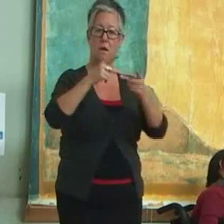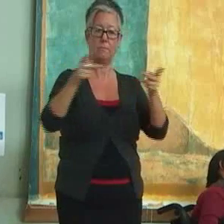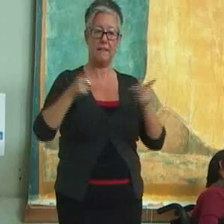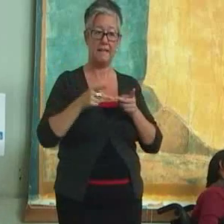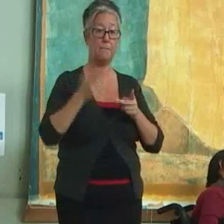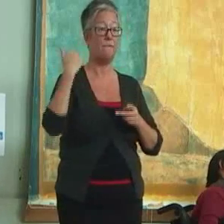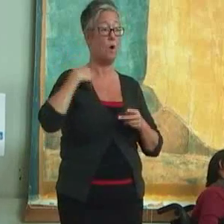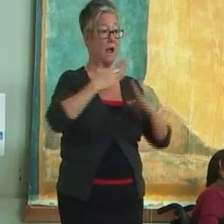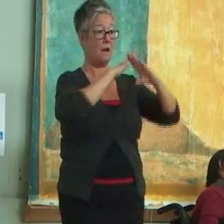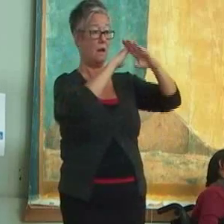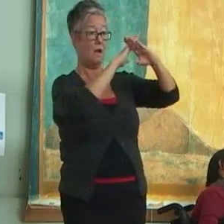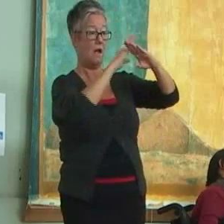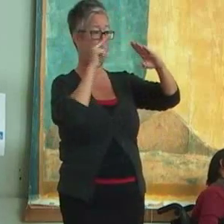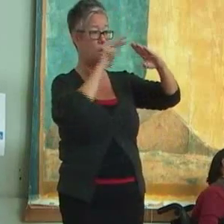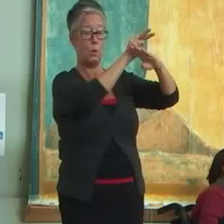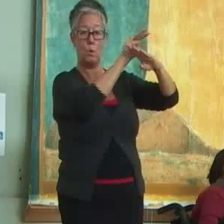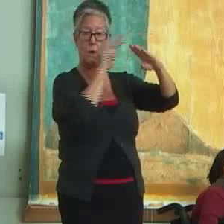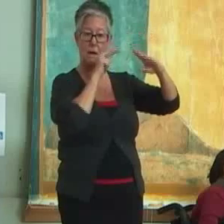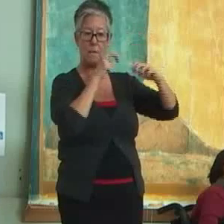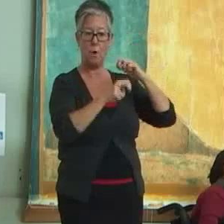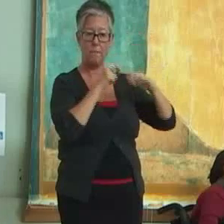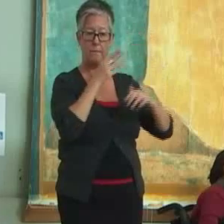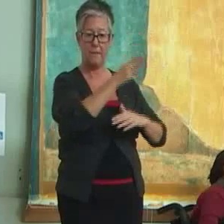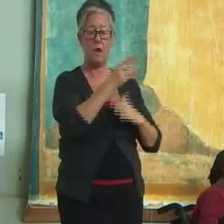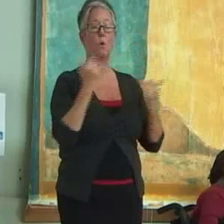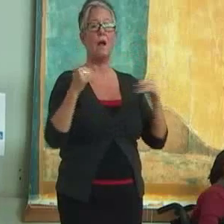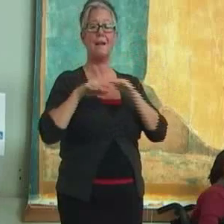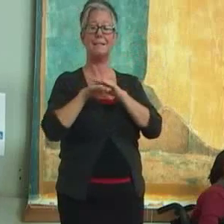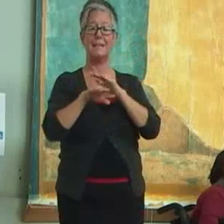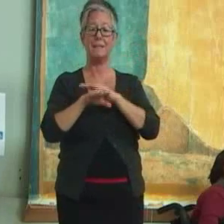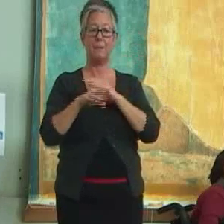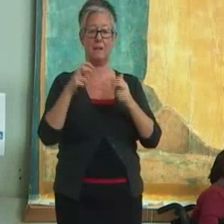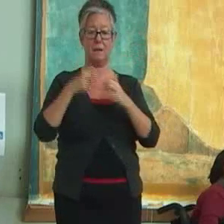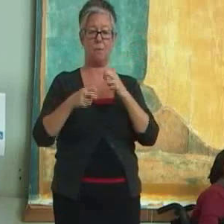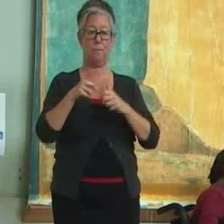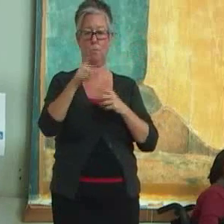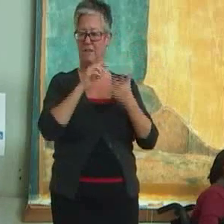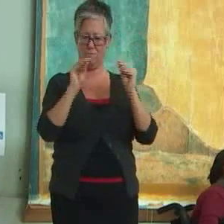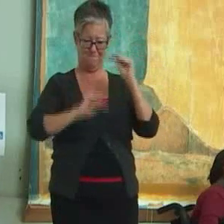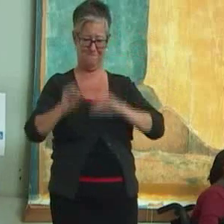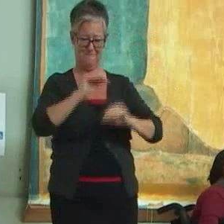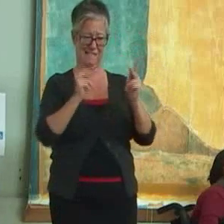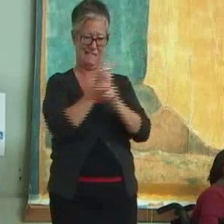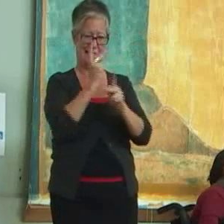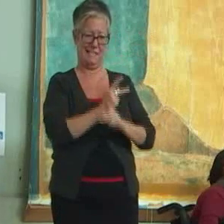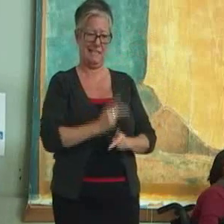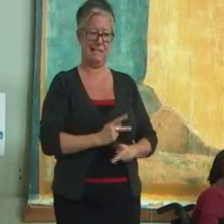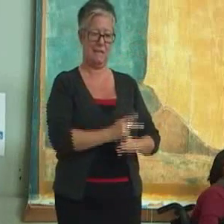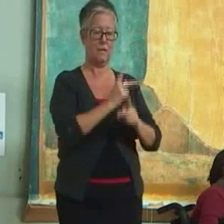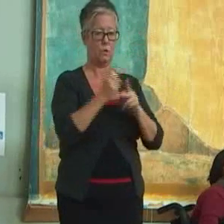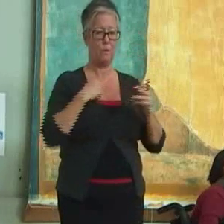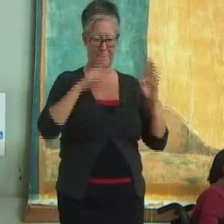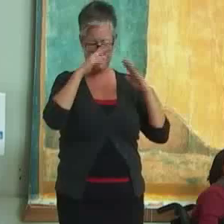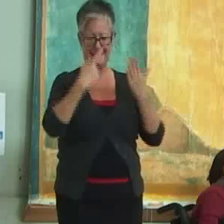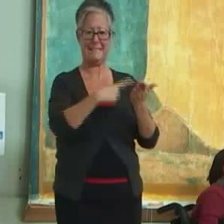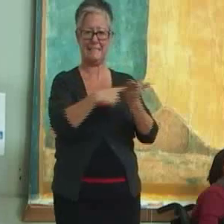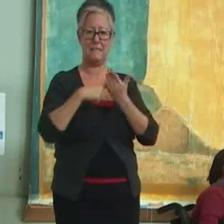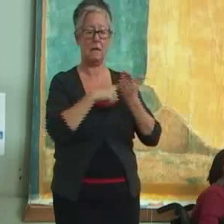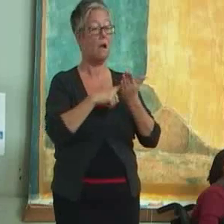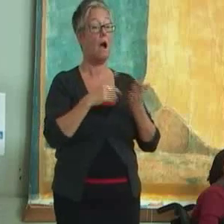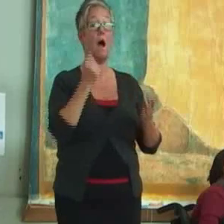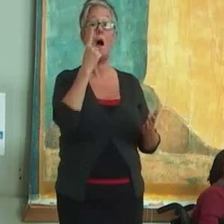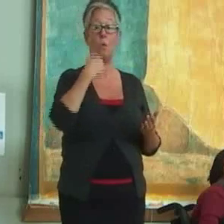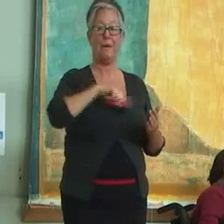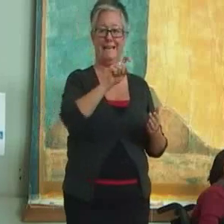new ones, like the BMO Field, for example, where accessibility is one first and foremost. I believe that we got to do more. As